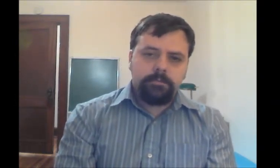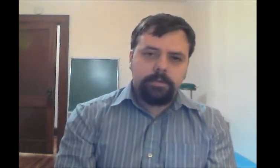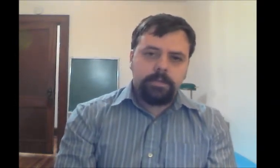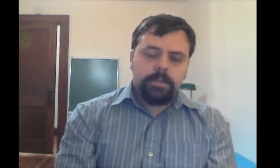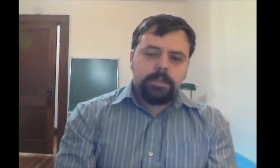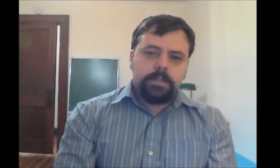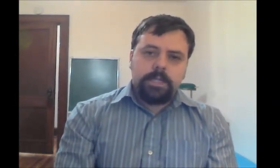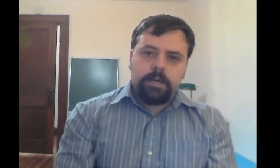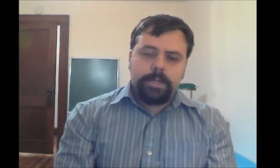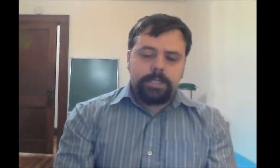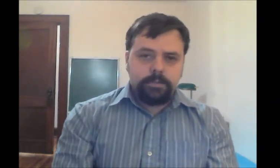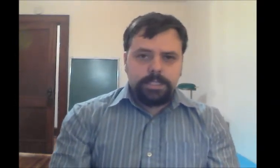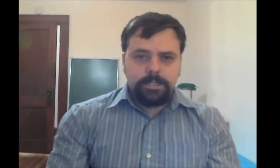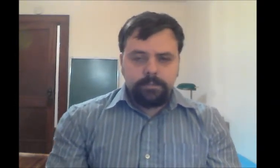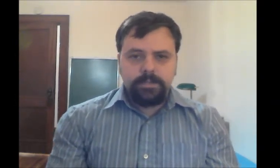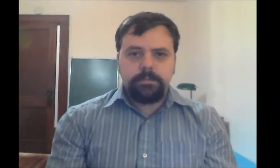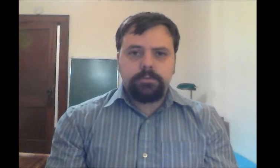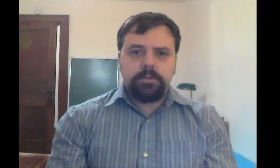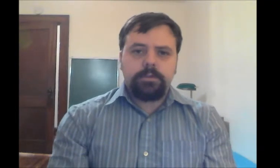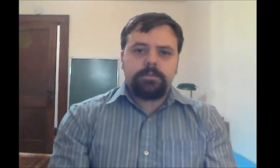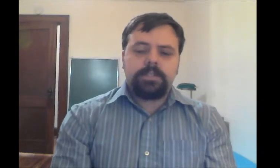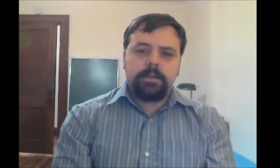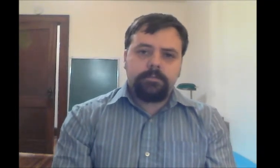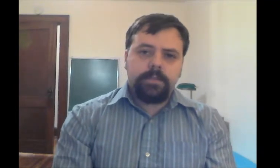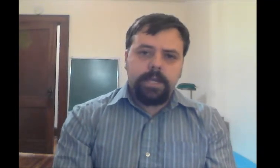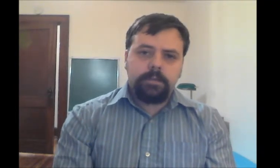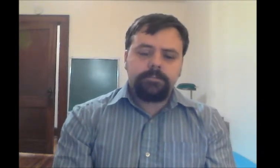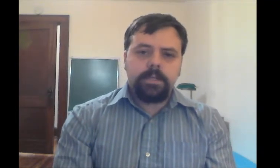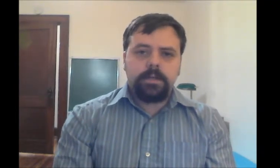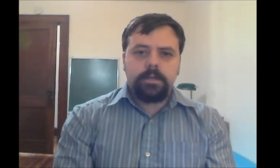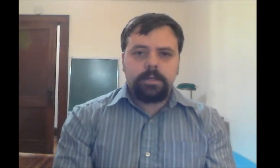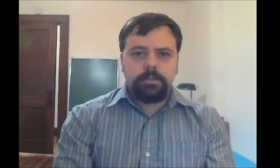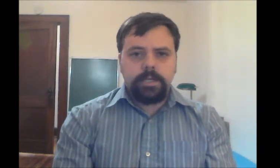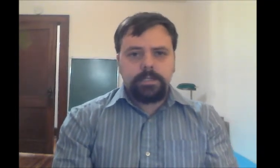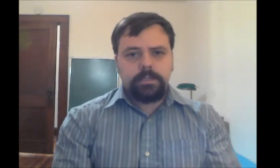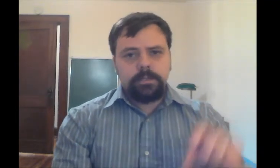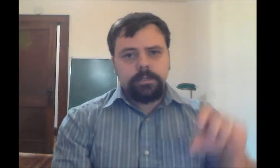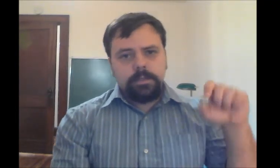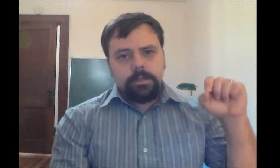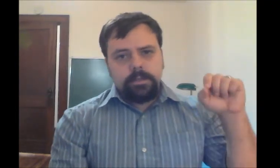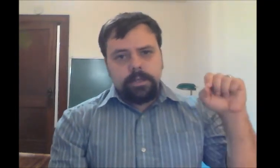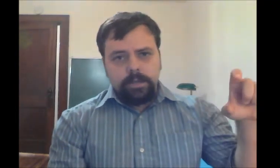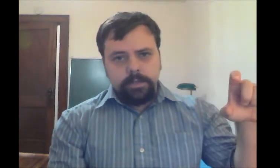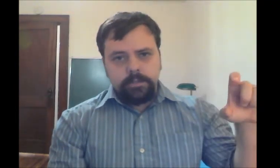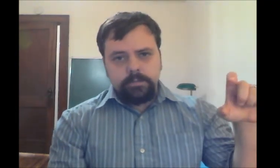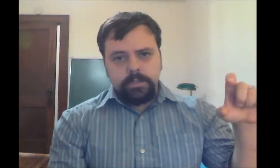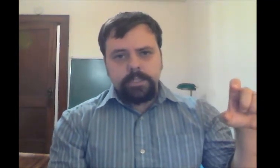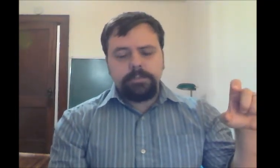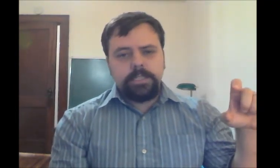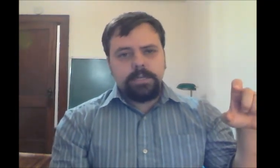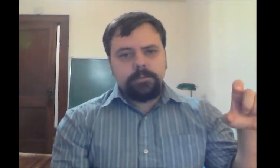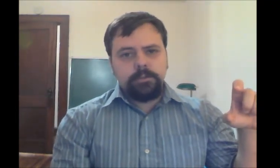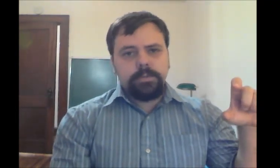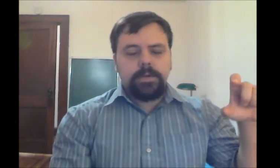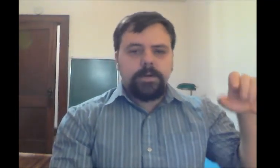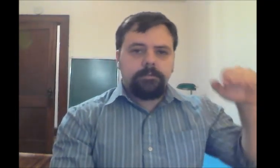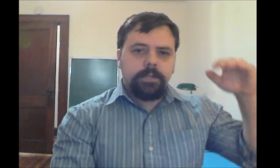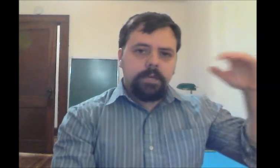field, we get to extend a famous result of Thane that relates the annihilators of the CLP subgroup of the